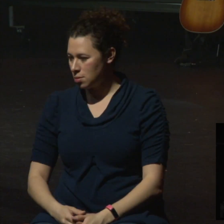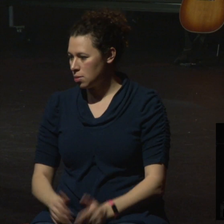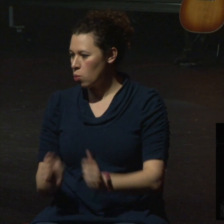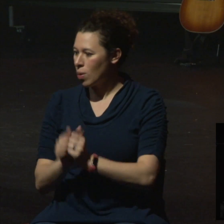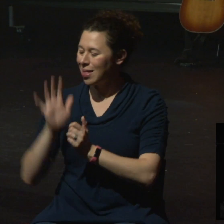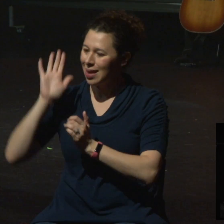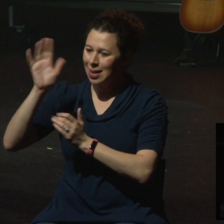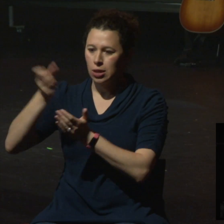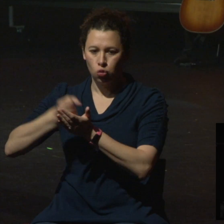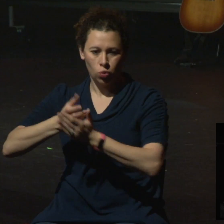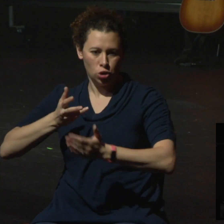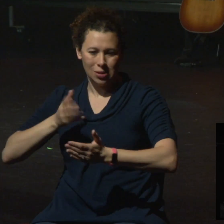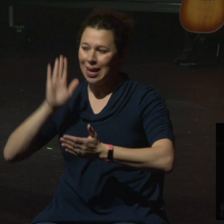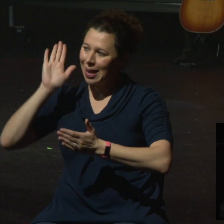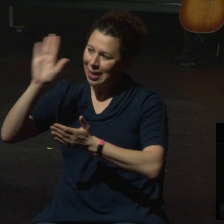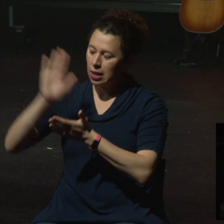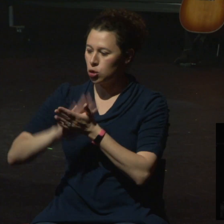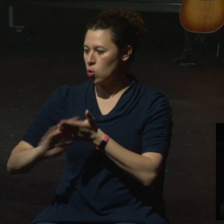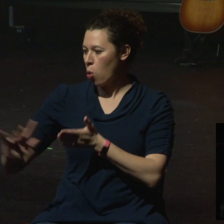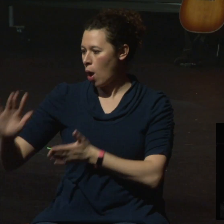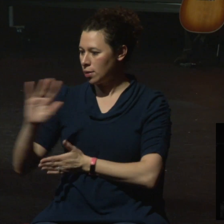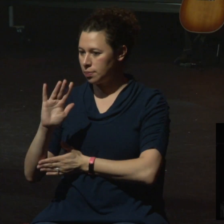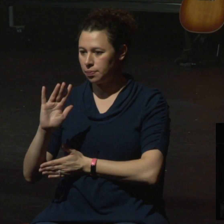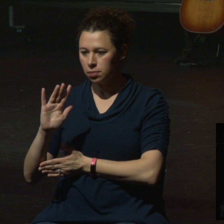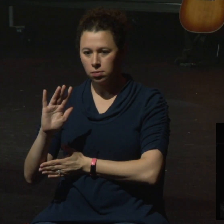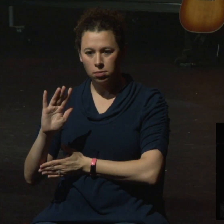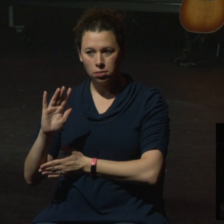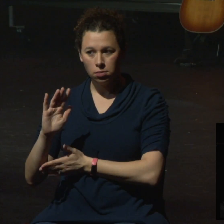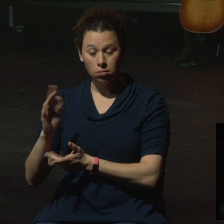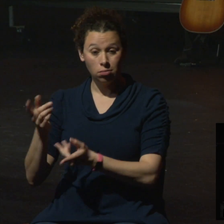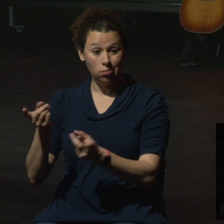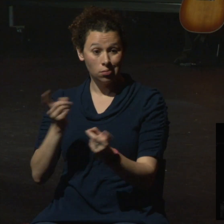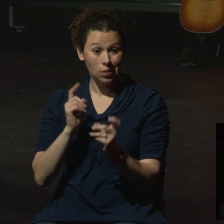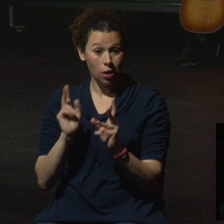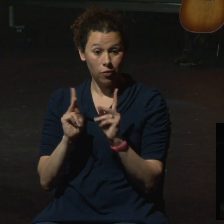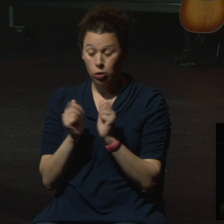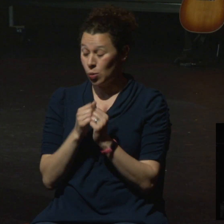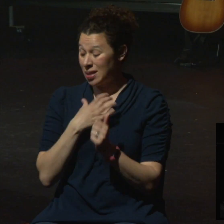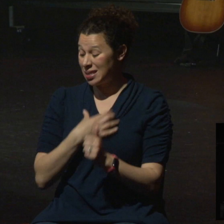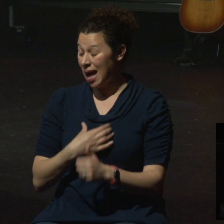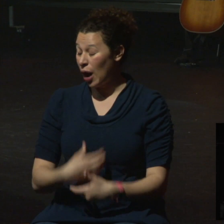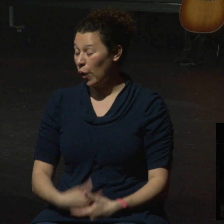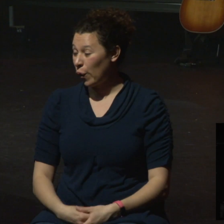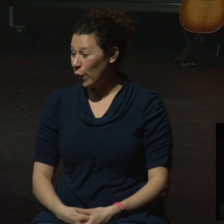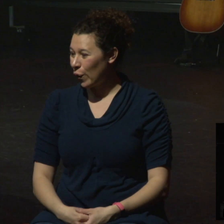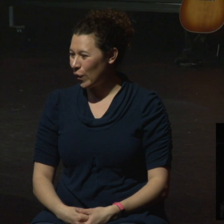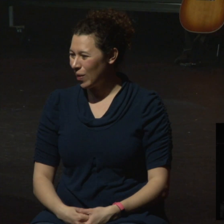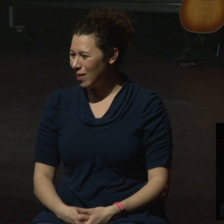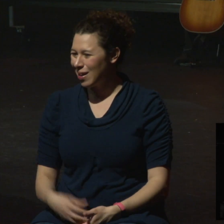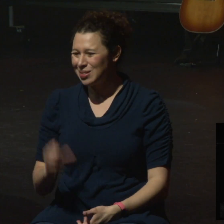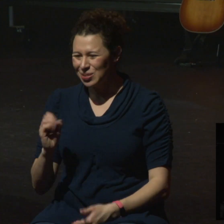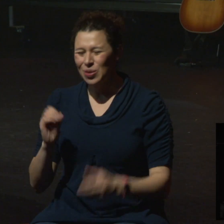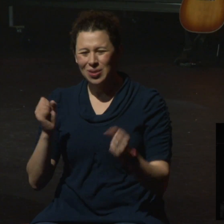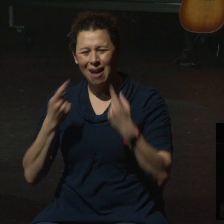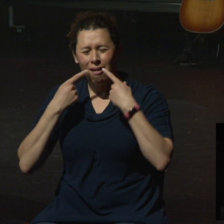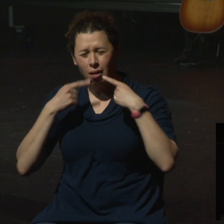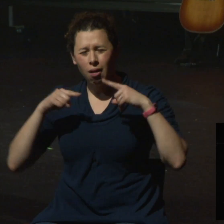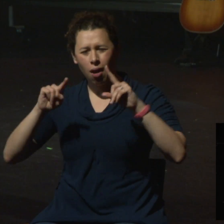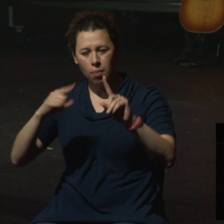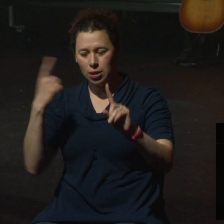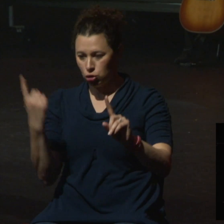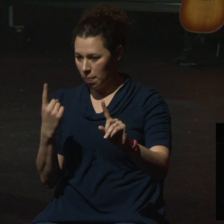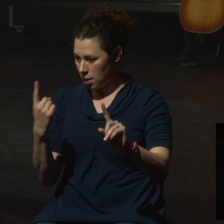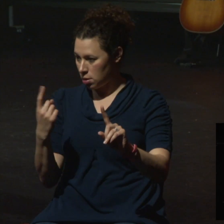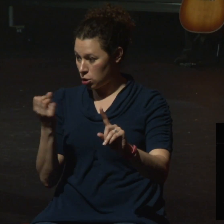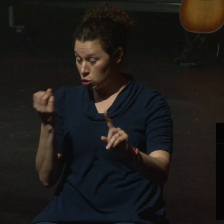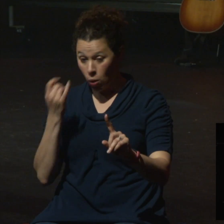his glory. Give me some folks who got desire, man. In order to get something accomplished in your life, you must first